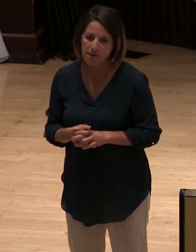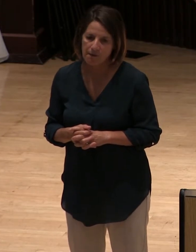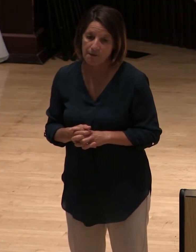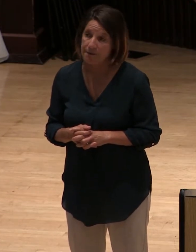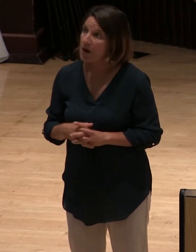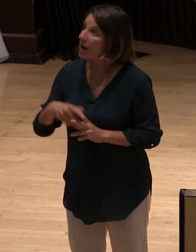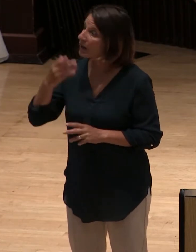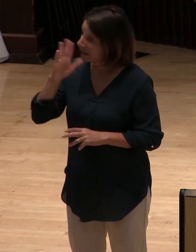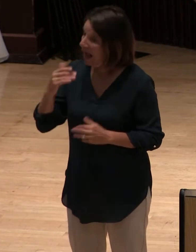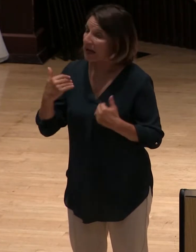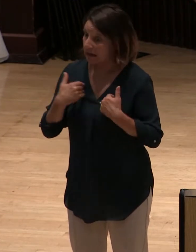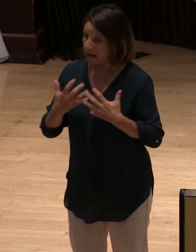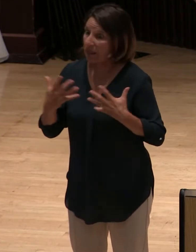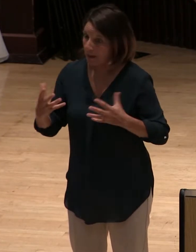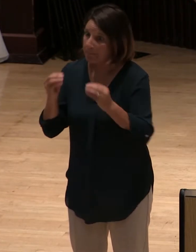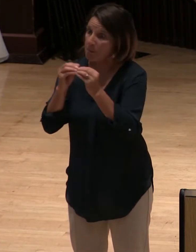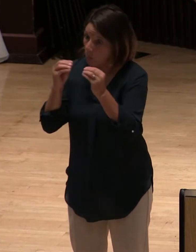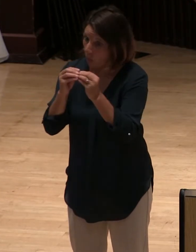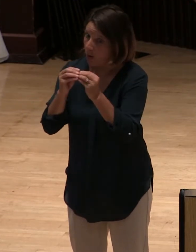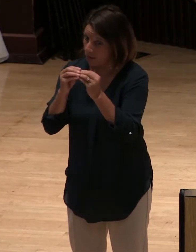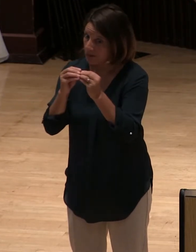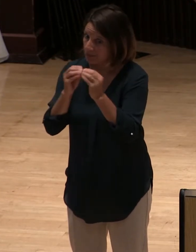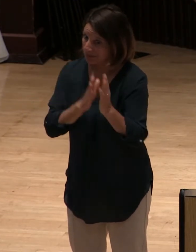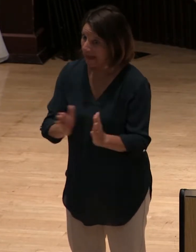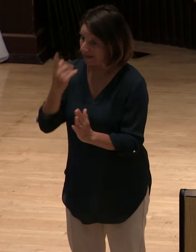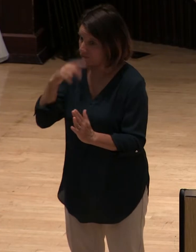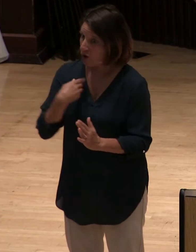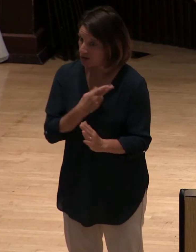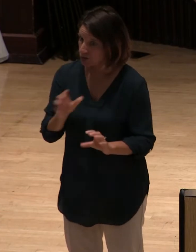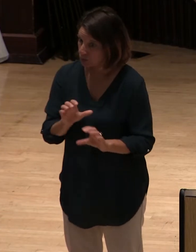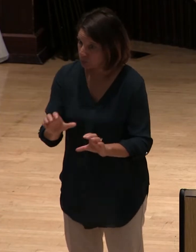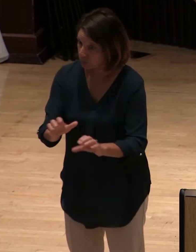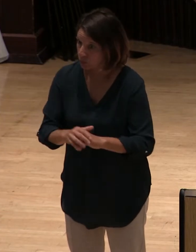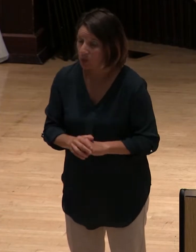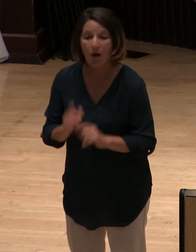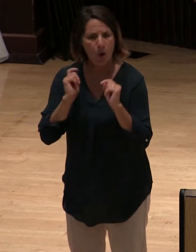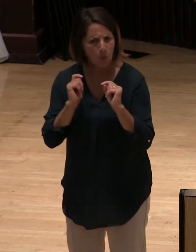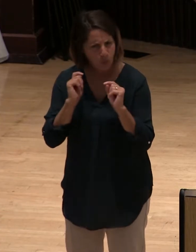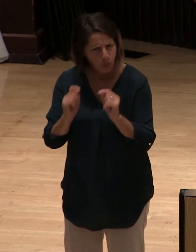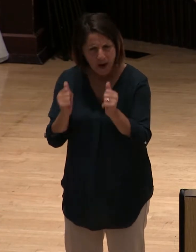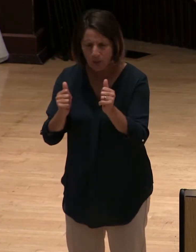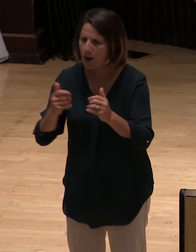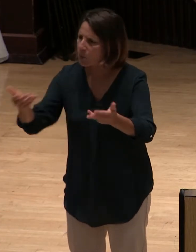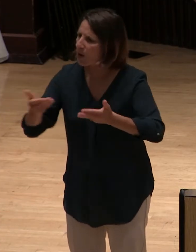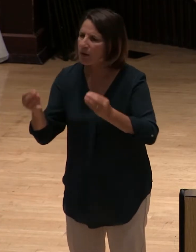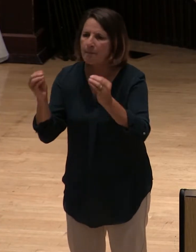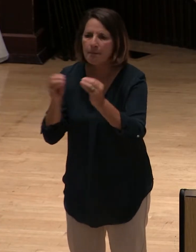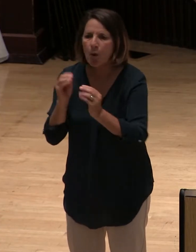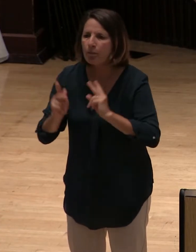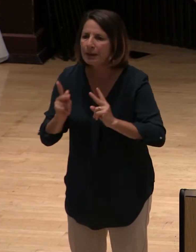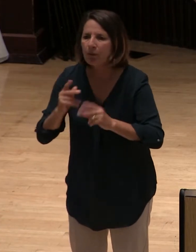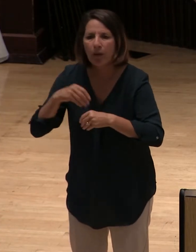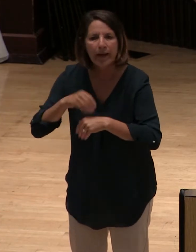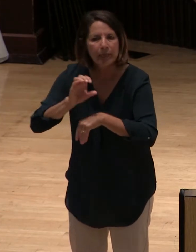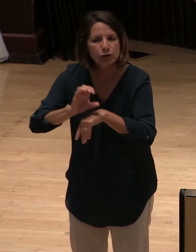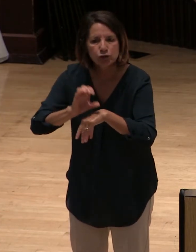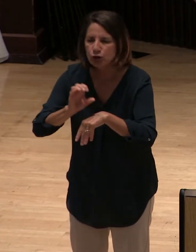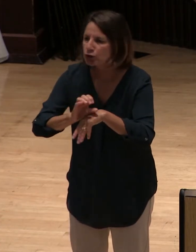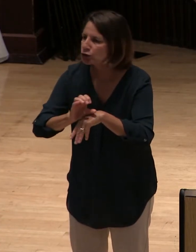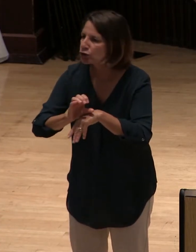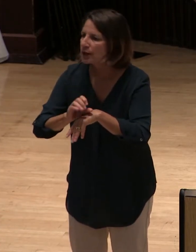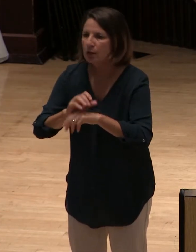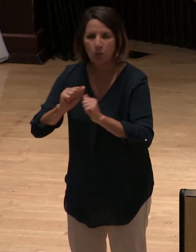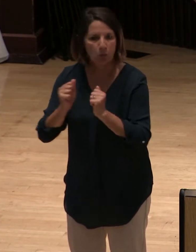God had a lot more for us to do. Right away, we could welcome more people into our church without hesitation or